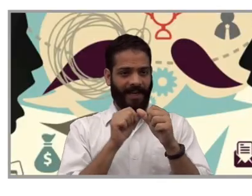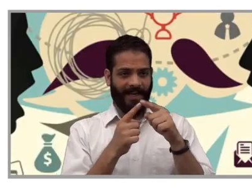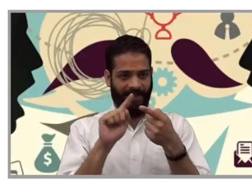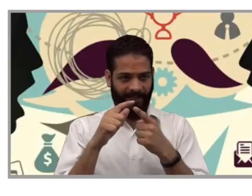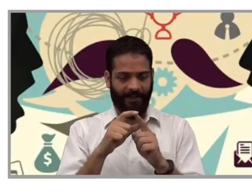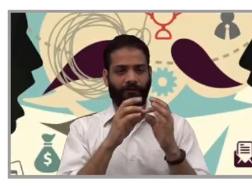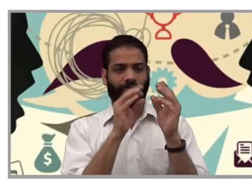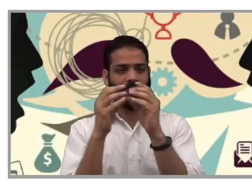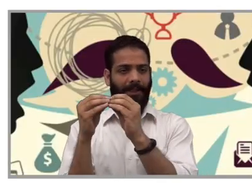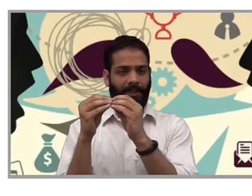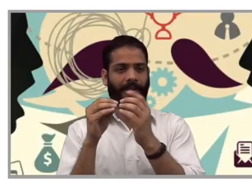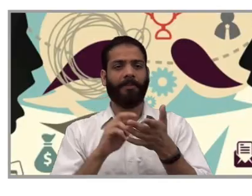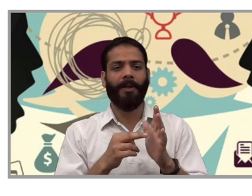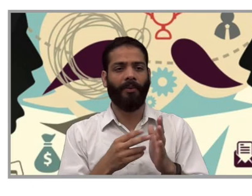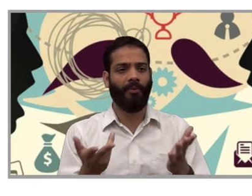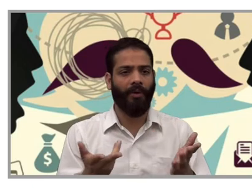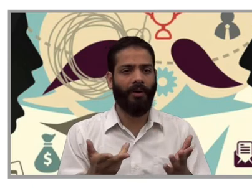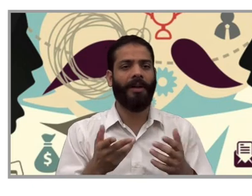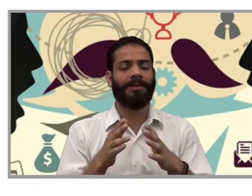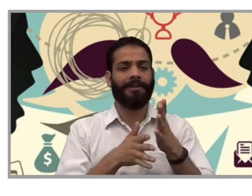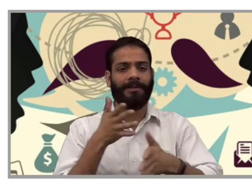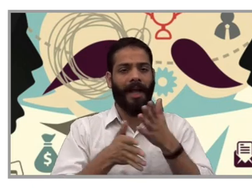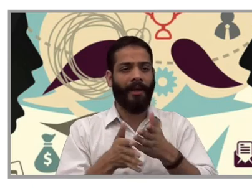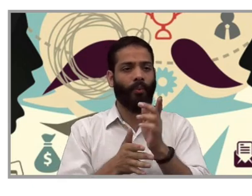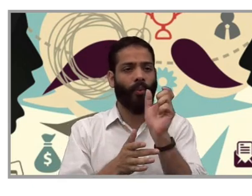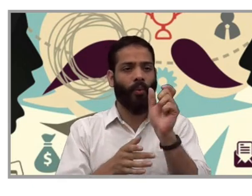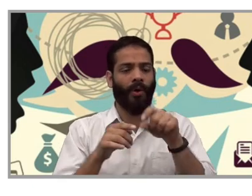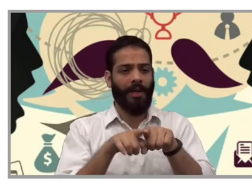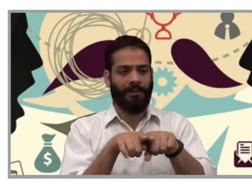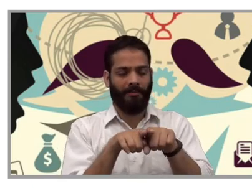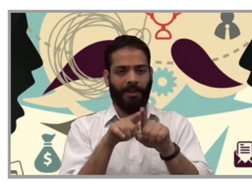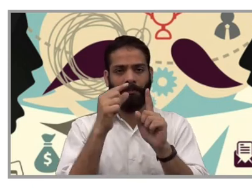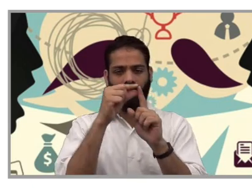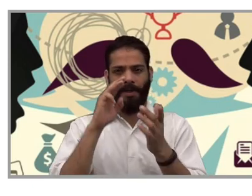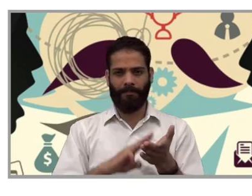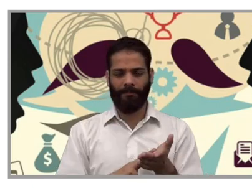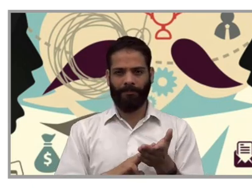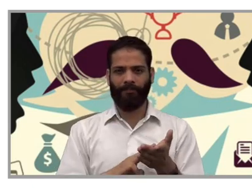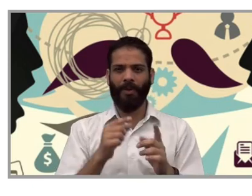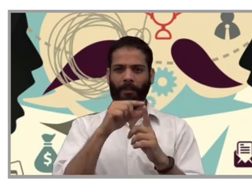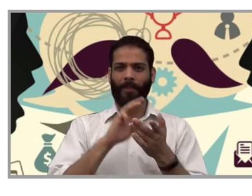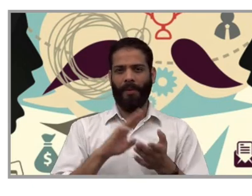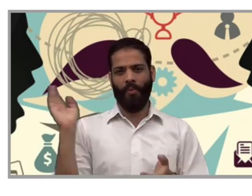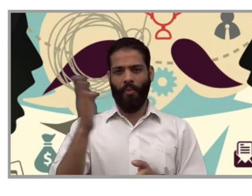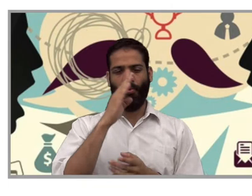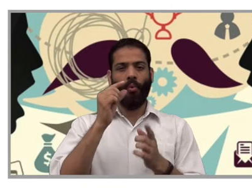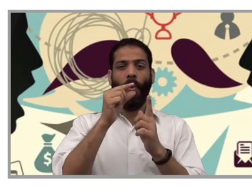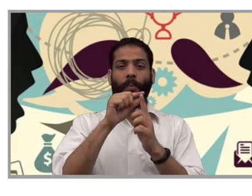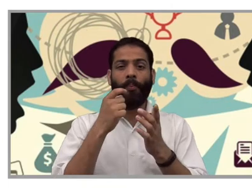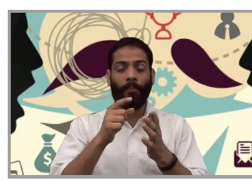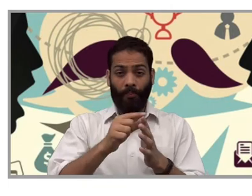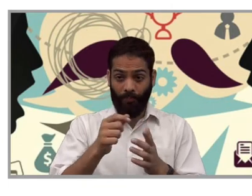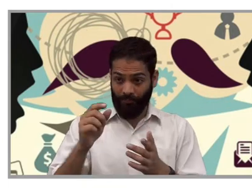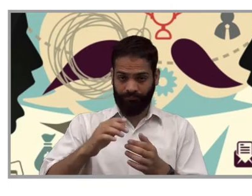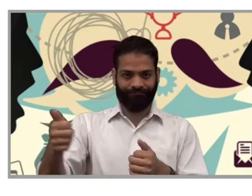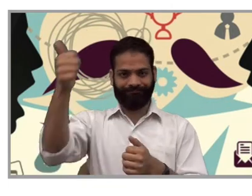The third form of fingerspelling is abbreviated fingerspelling. The abbreviation is often used by the signer to mean the whole word.